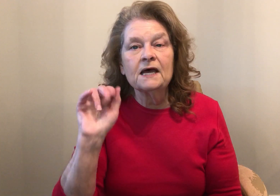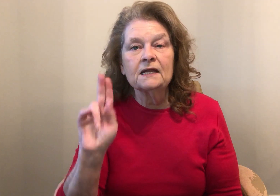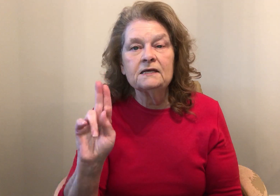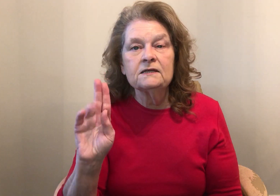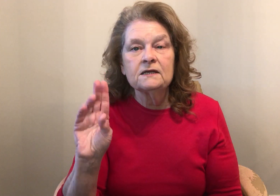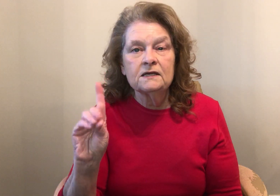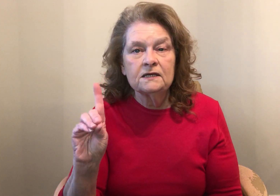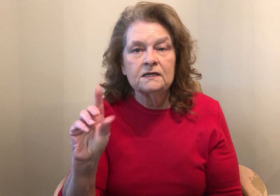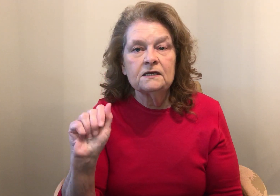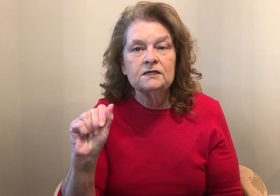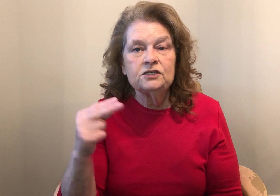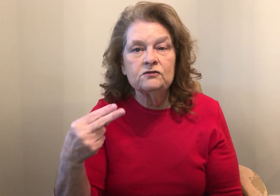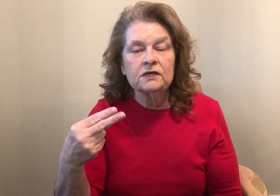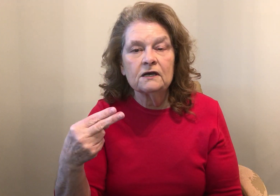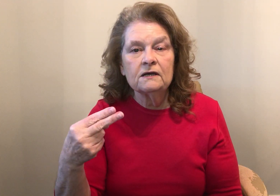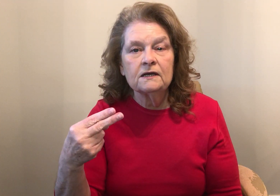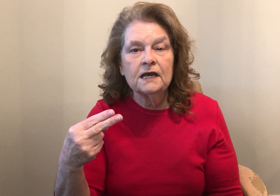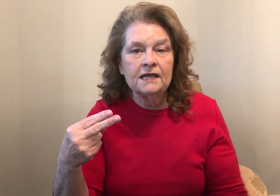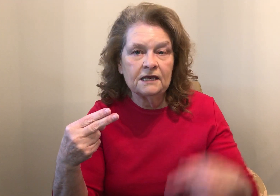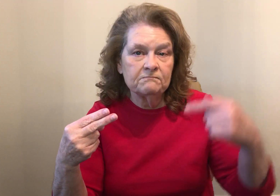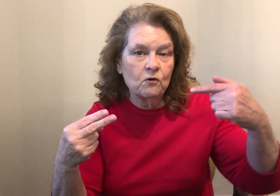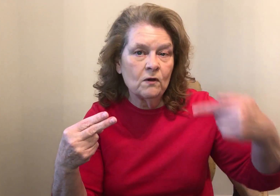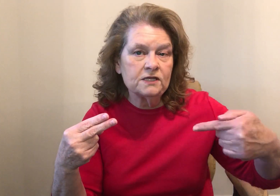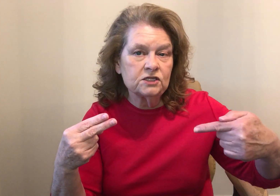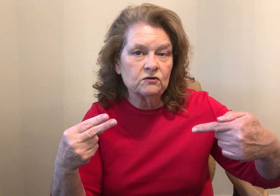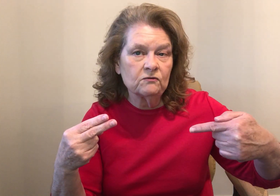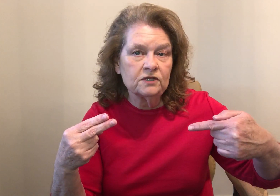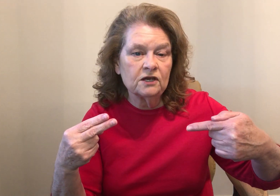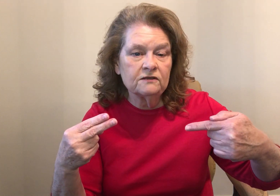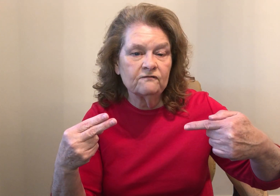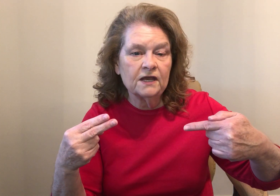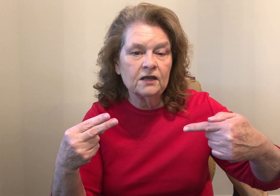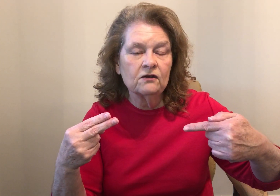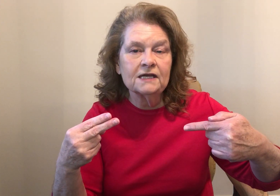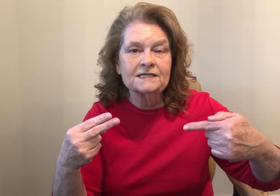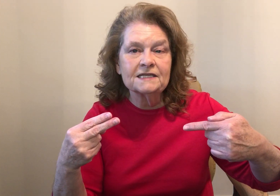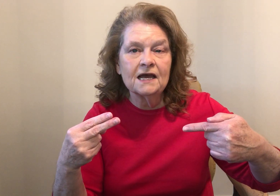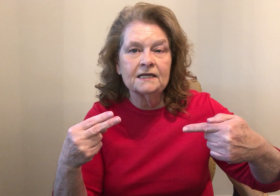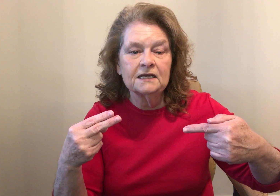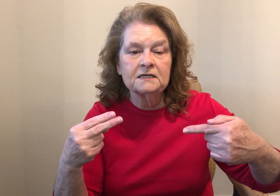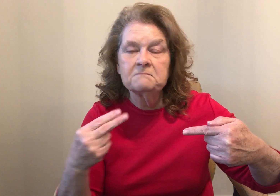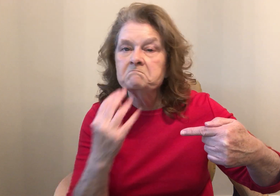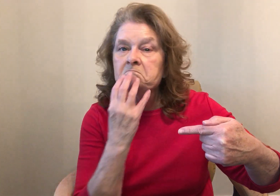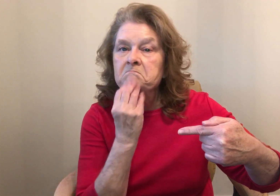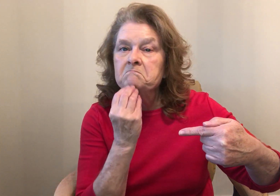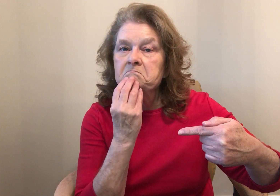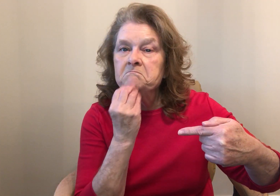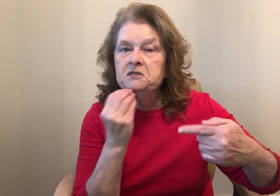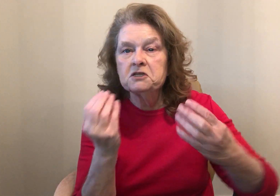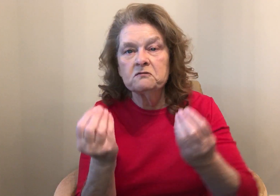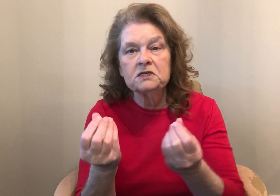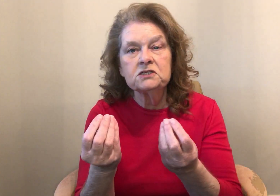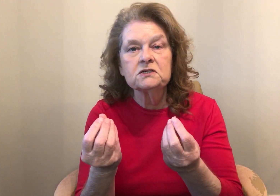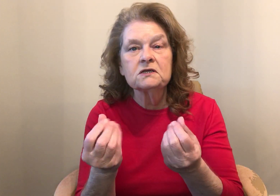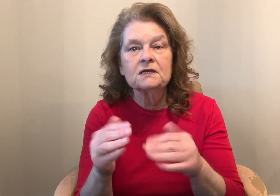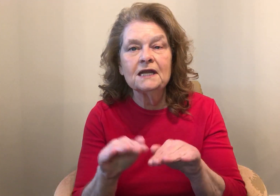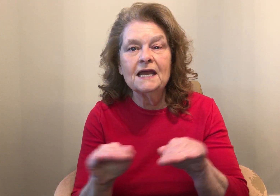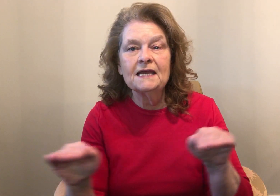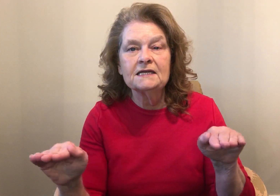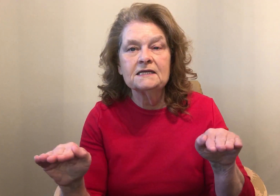it, Judah, and then point to it with the other finger and sign it, Jewish land.